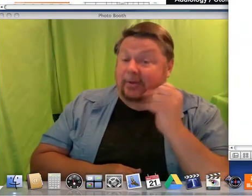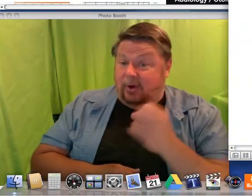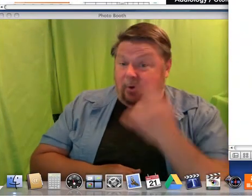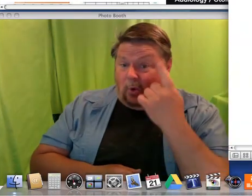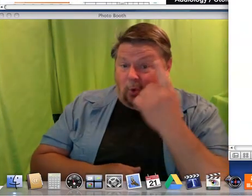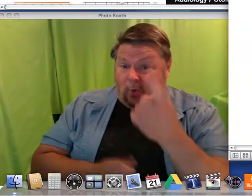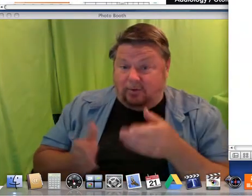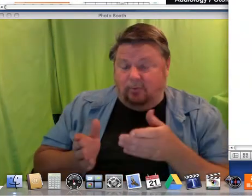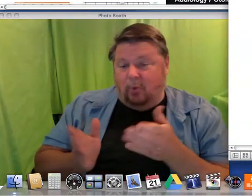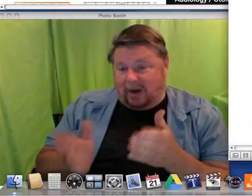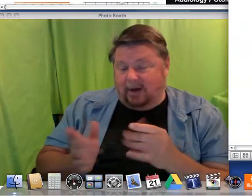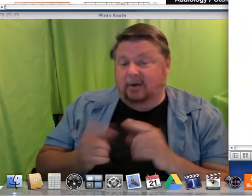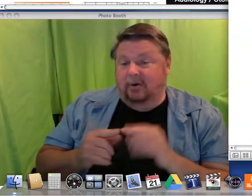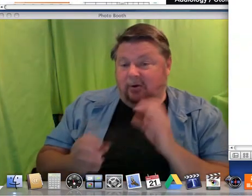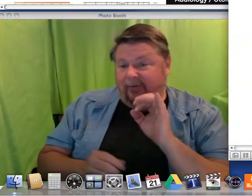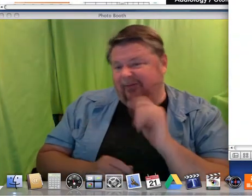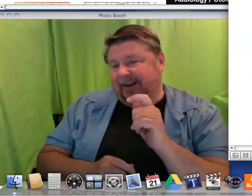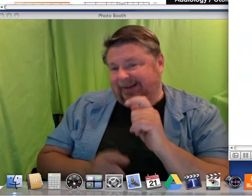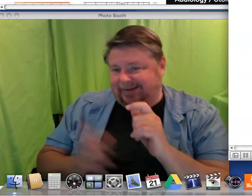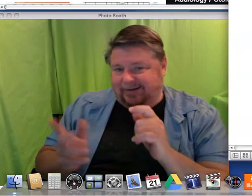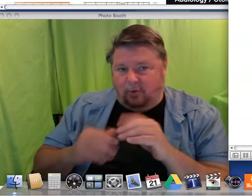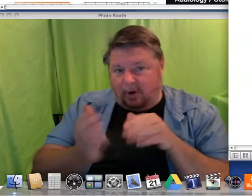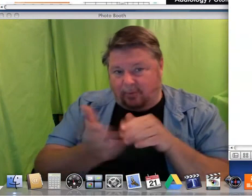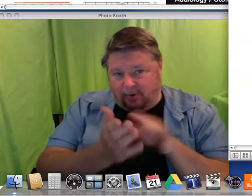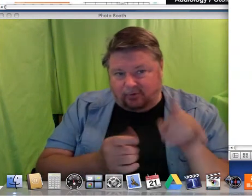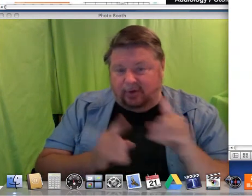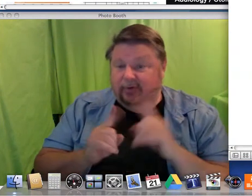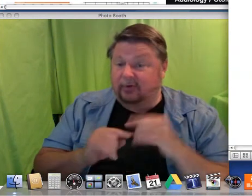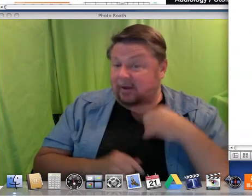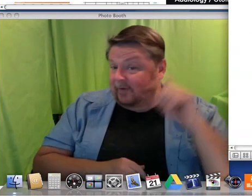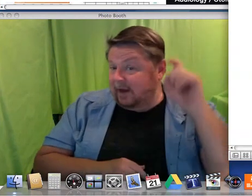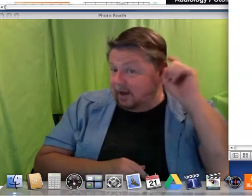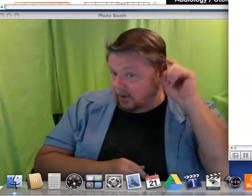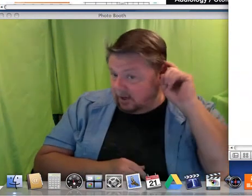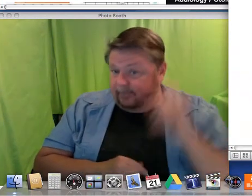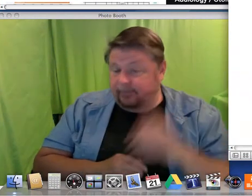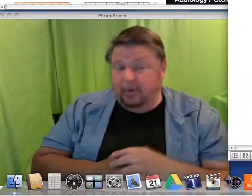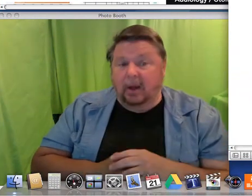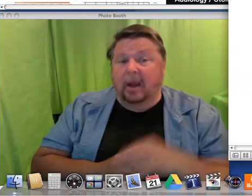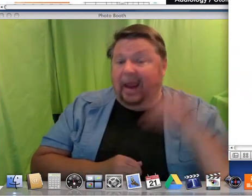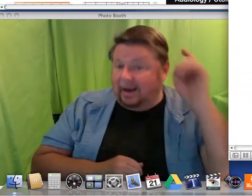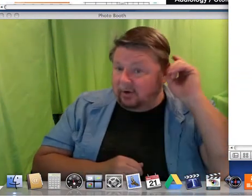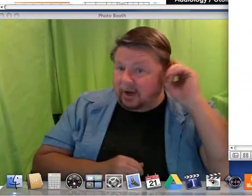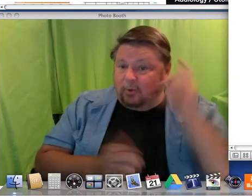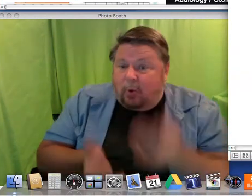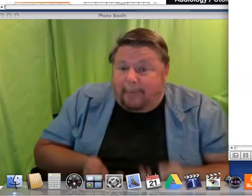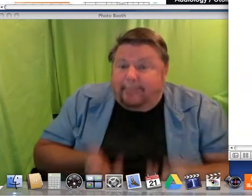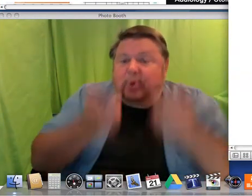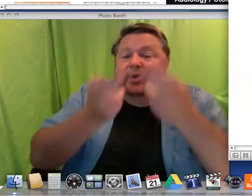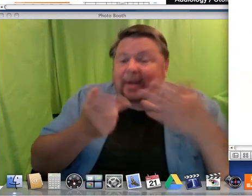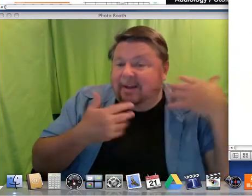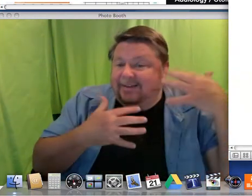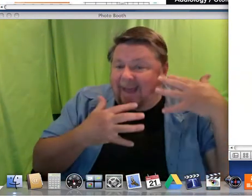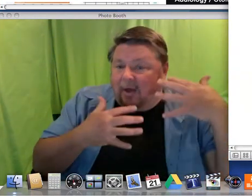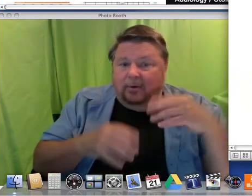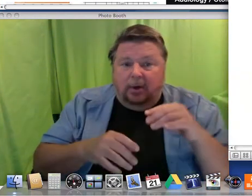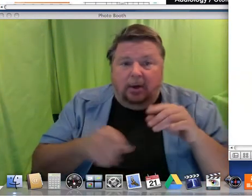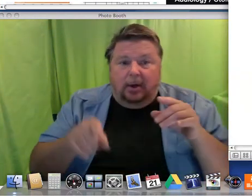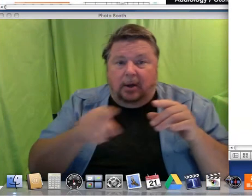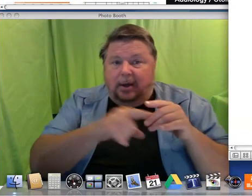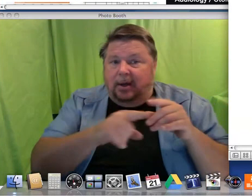And so, one way to fix or approach this is to have a hearing aid, and a hearing aid will boost the